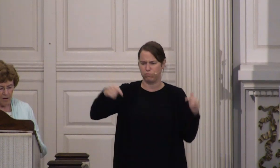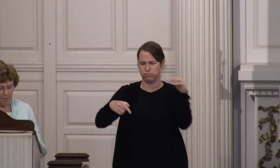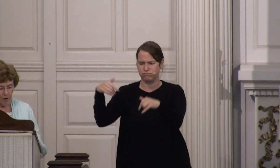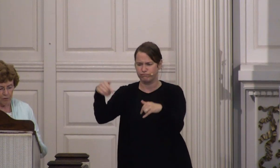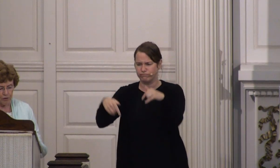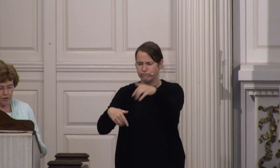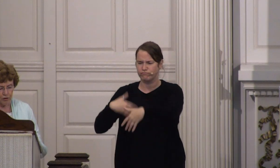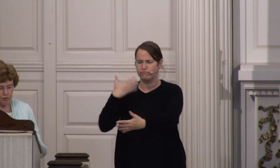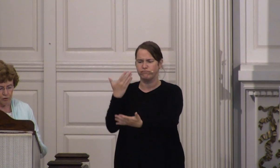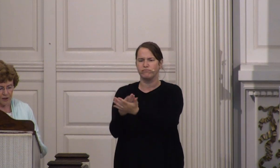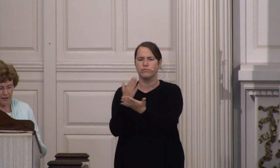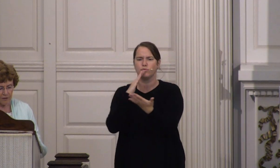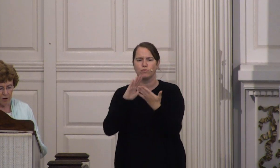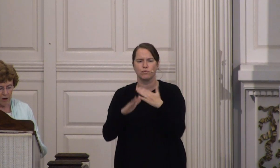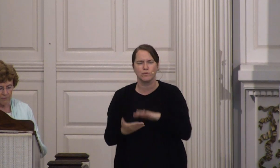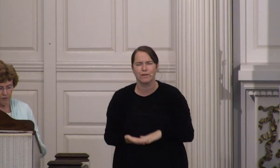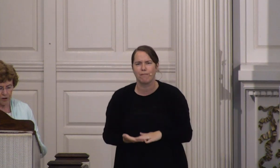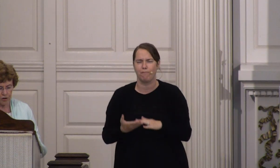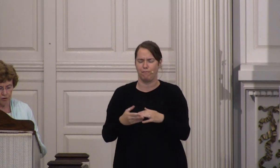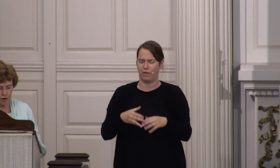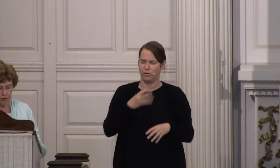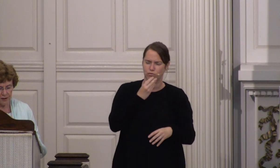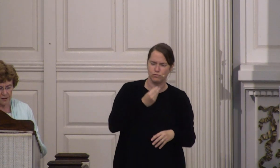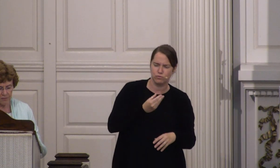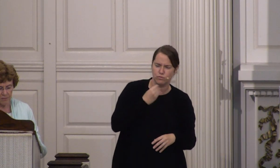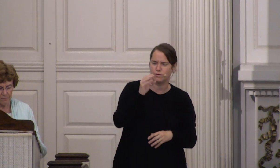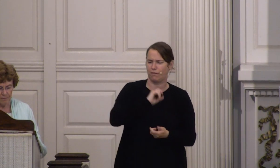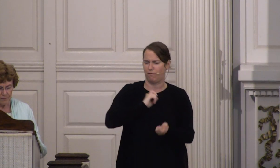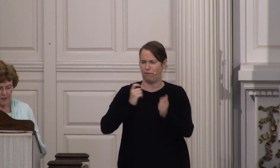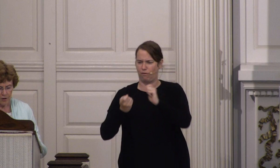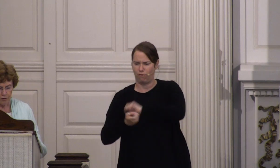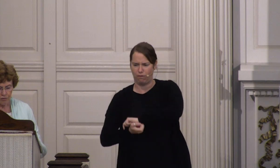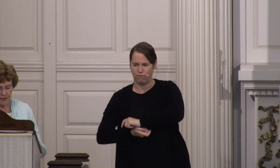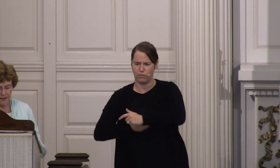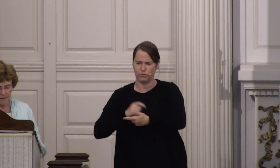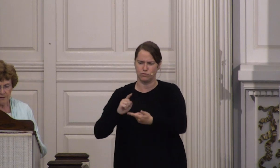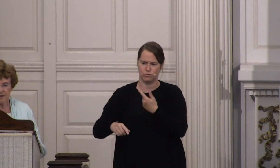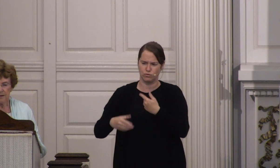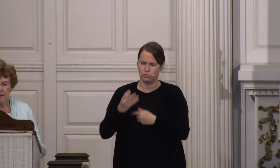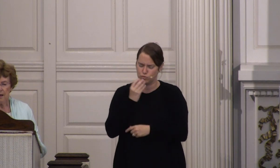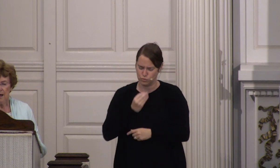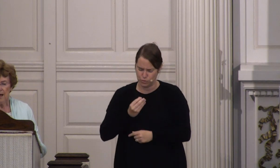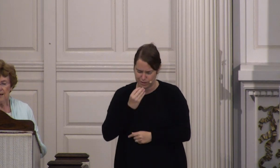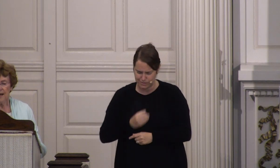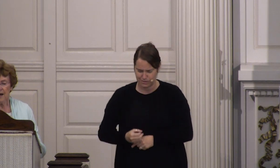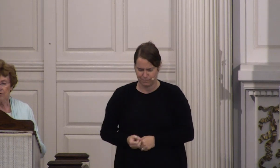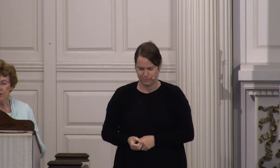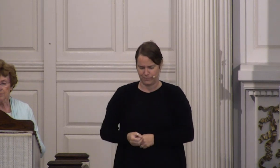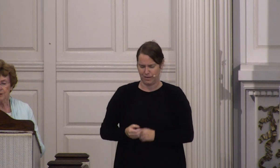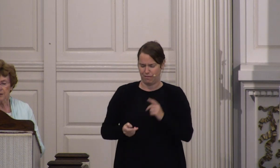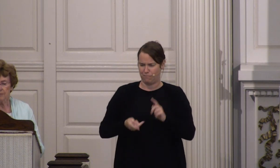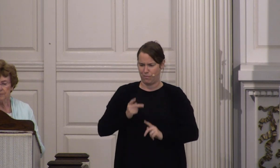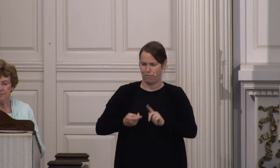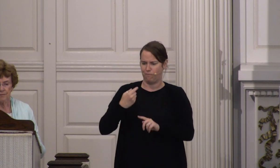both Jews and converts to Judaism, Cretans, and Arabs.